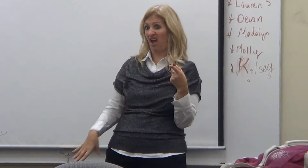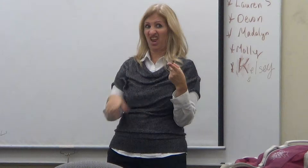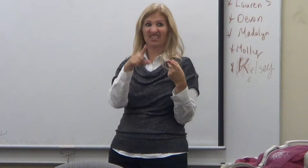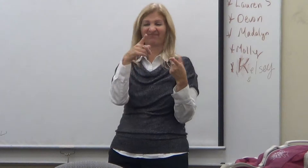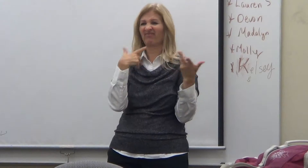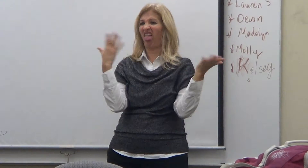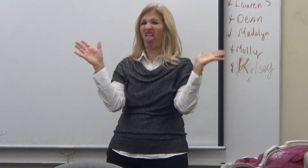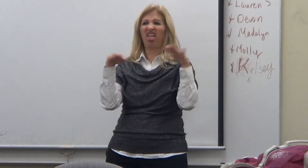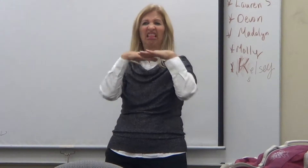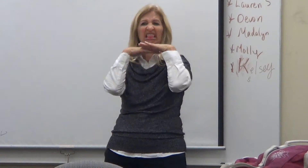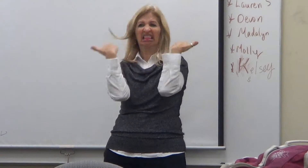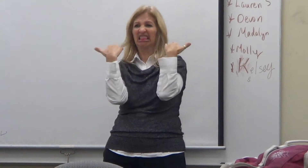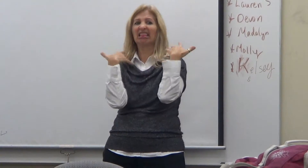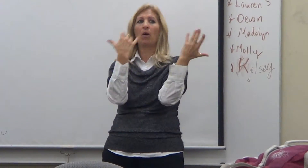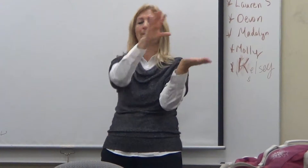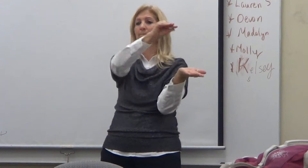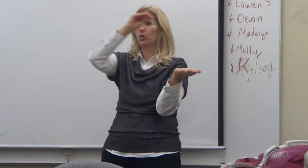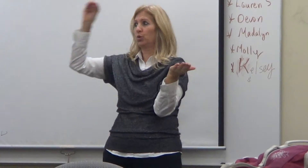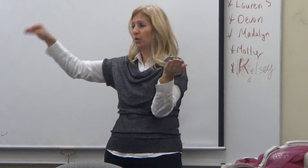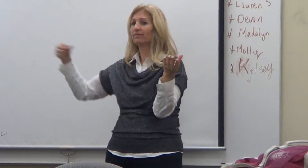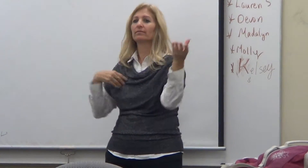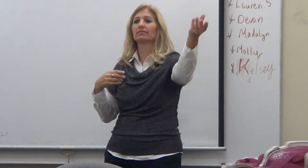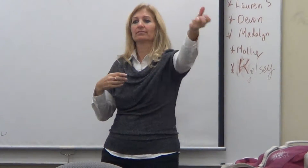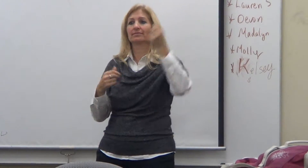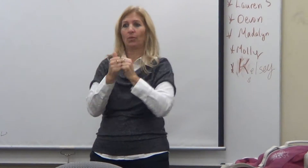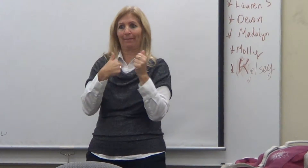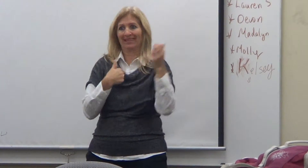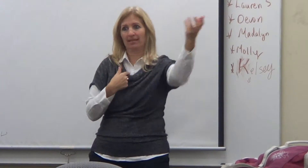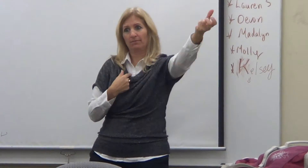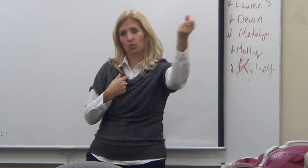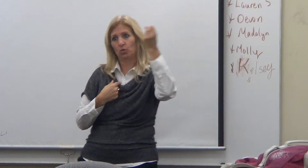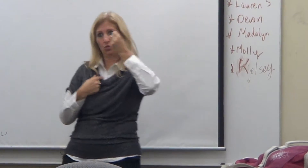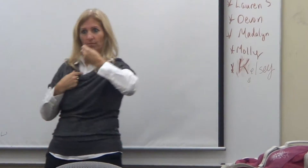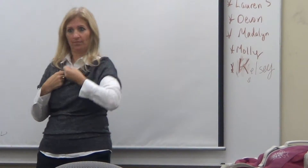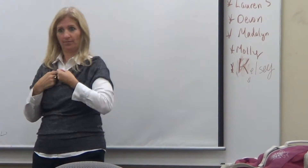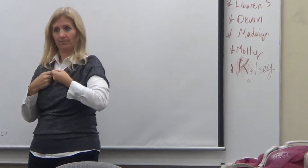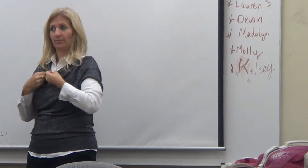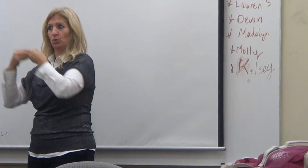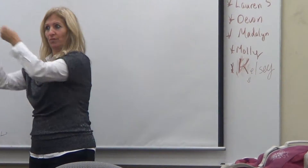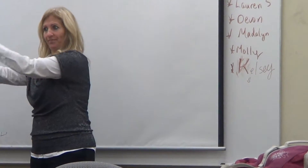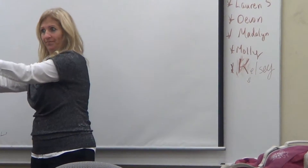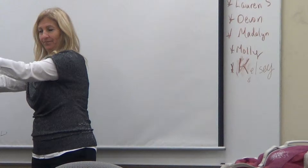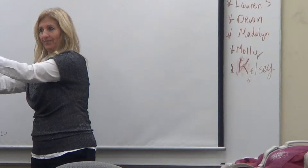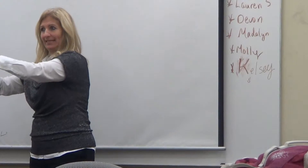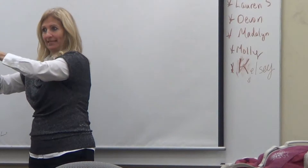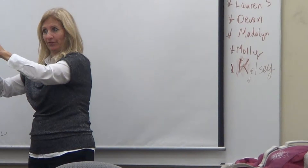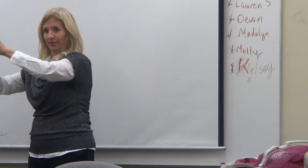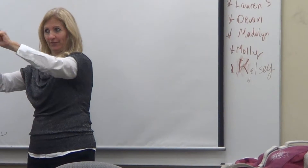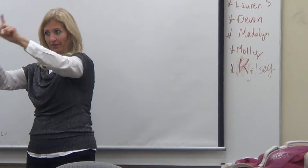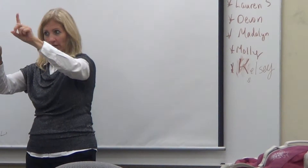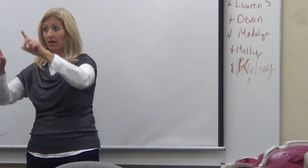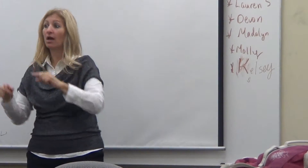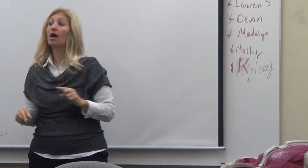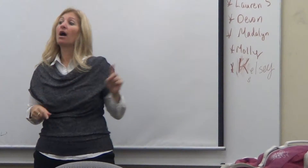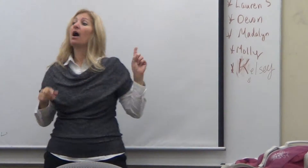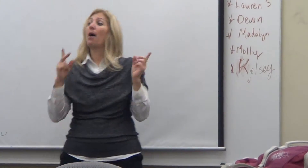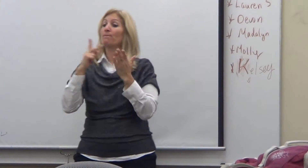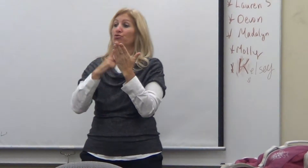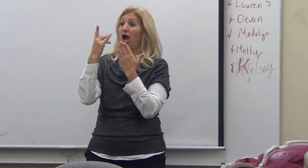is. But if the resident decides that they don't wanna live there anymore, they can take that portable voucher with them to wherever their next apartment